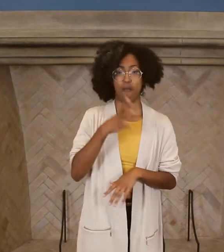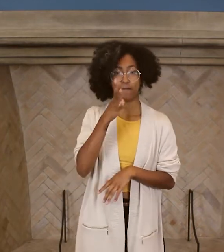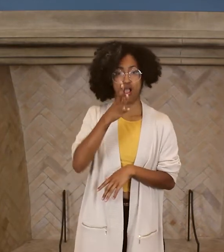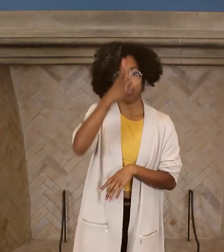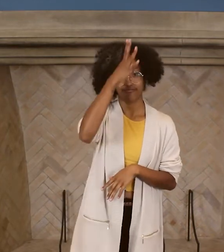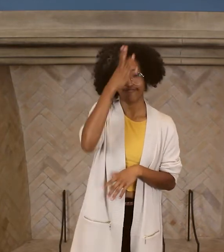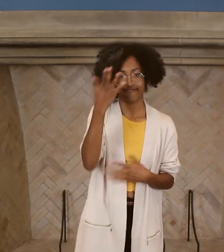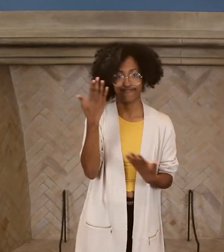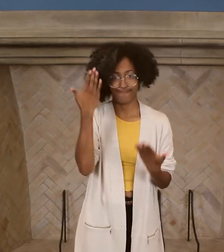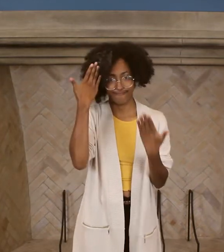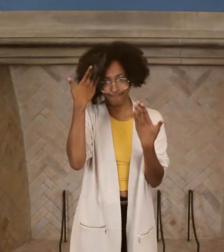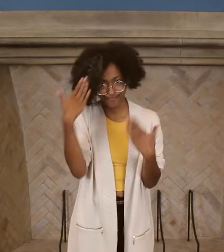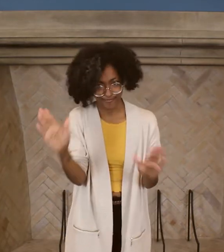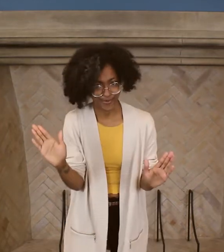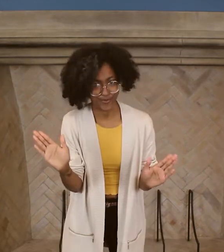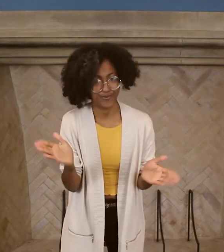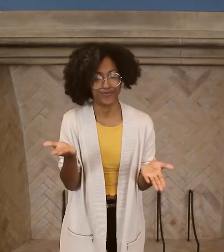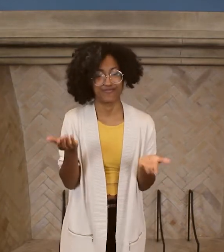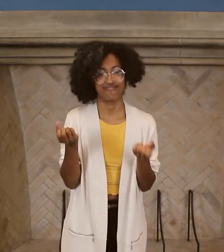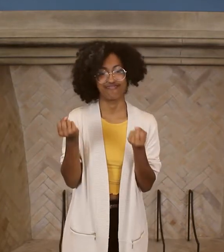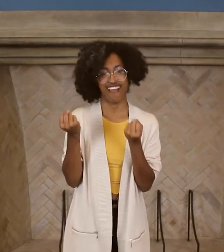understand my parents didn't know sign.